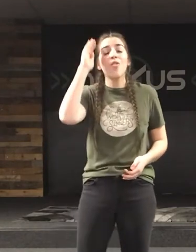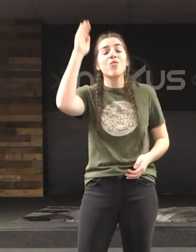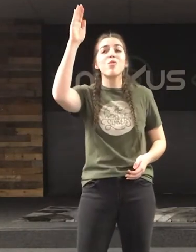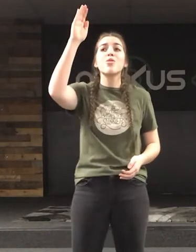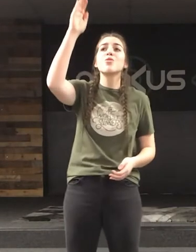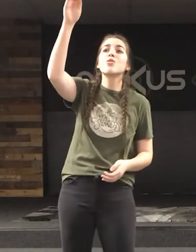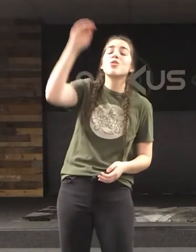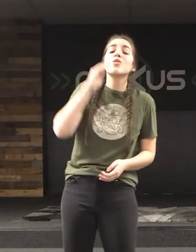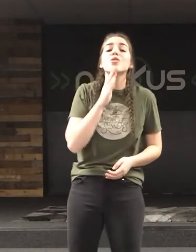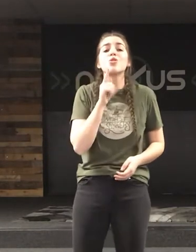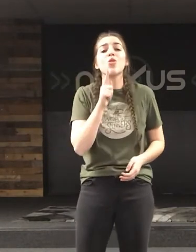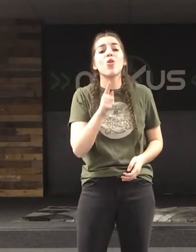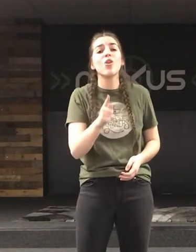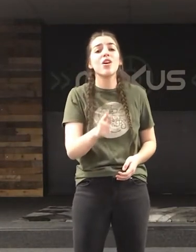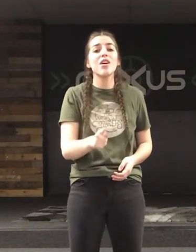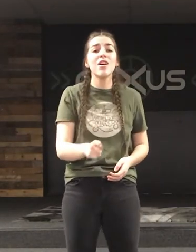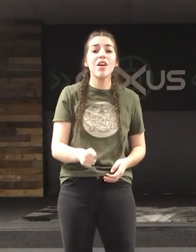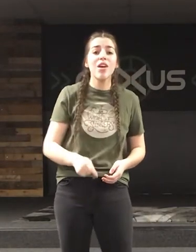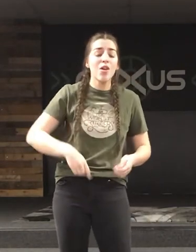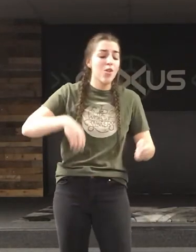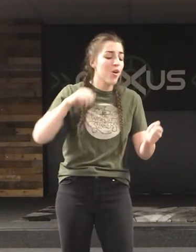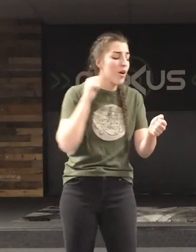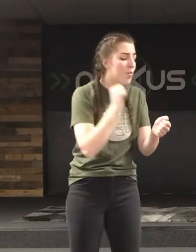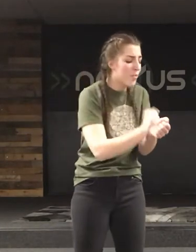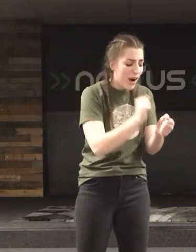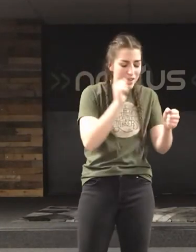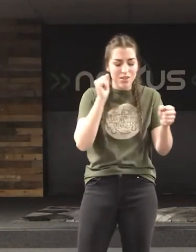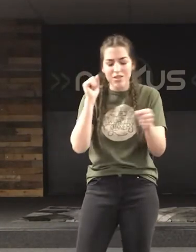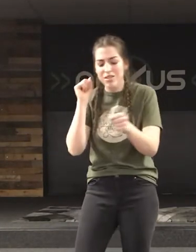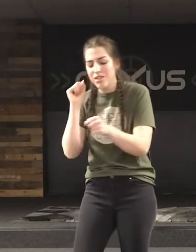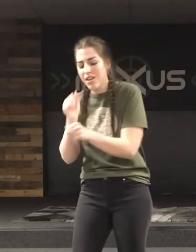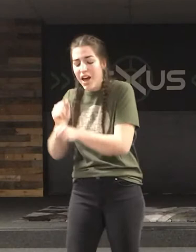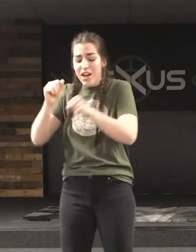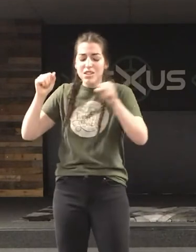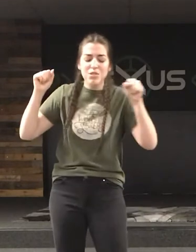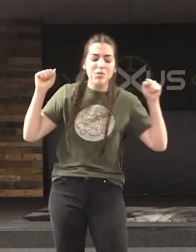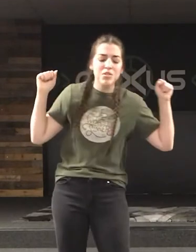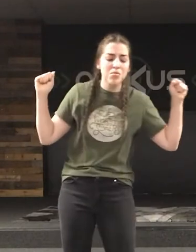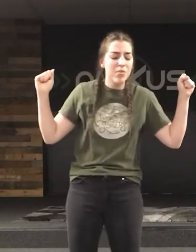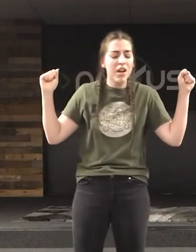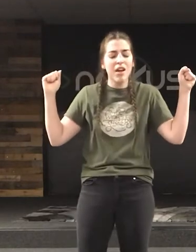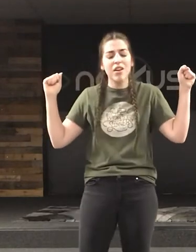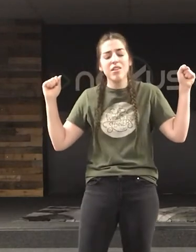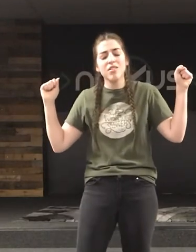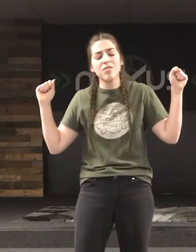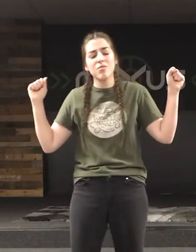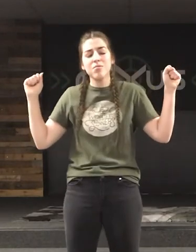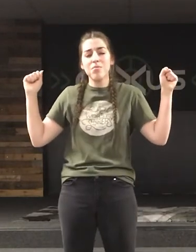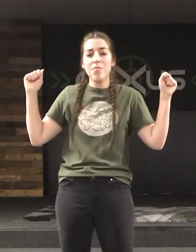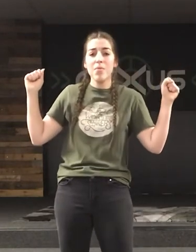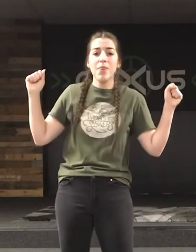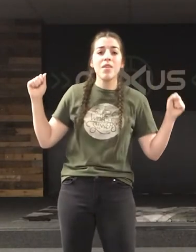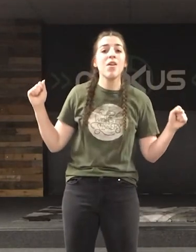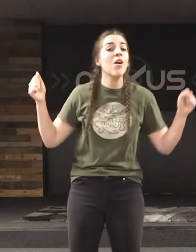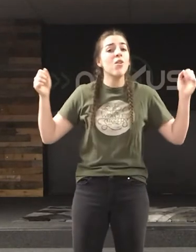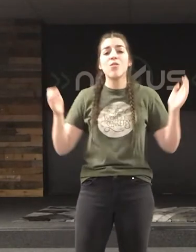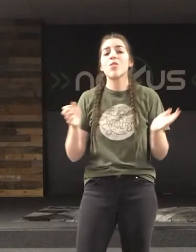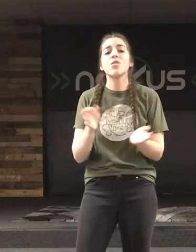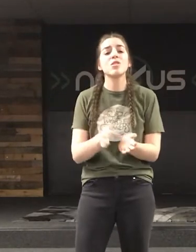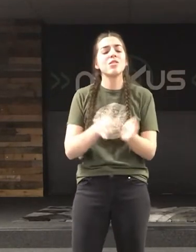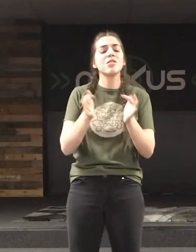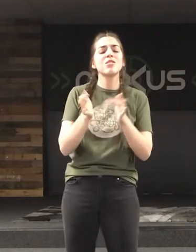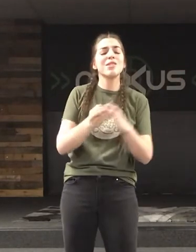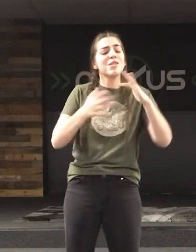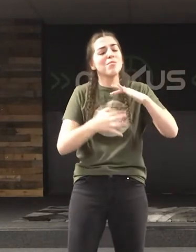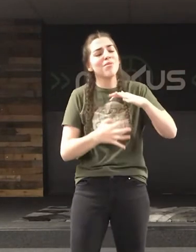forgiven. The future sure, the price it has been paid.